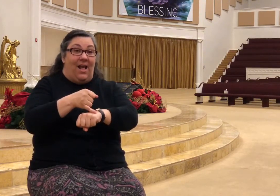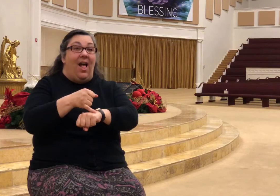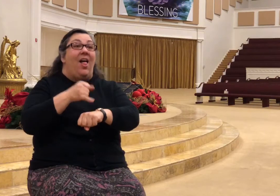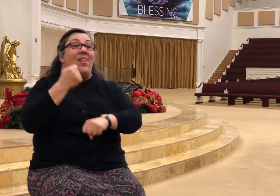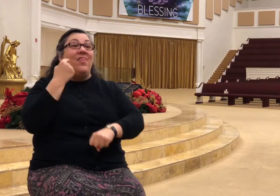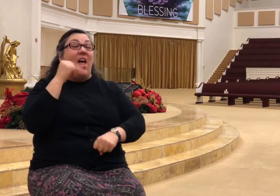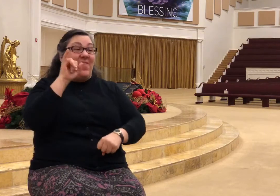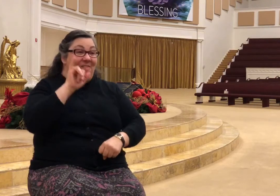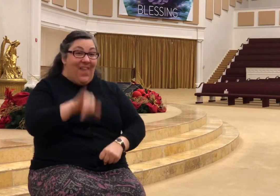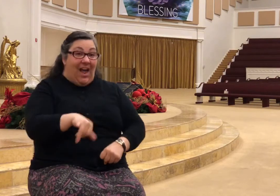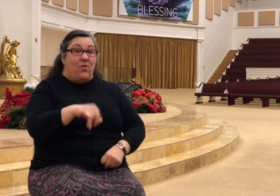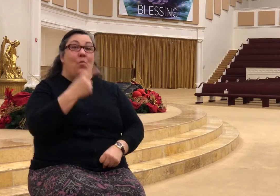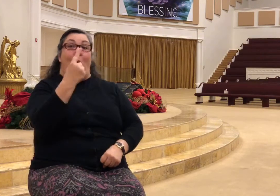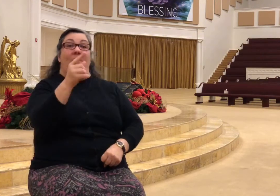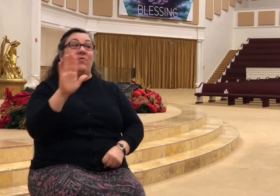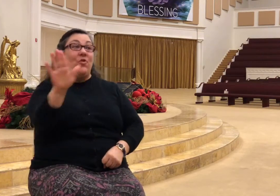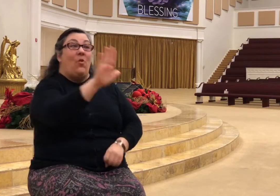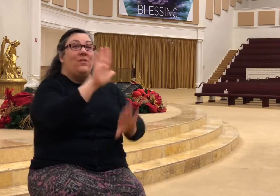with.